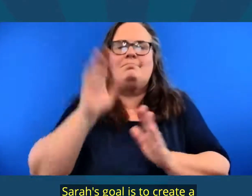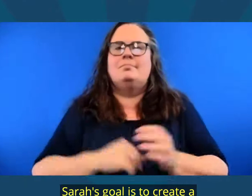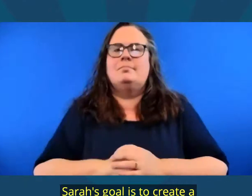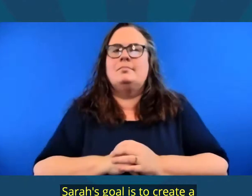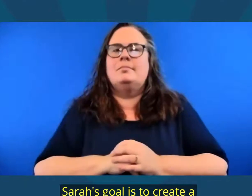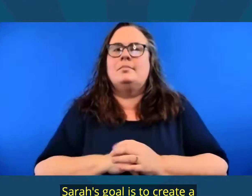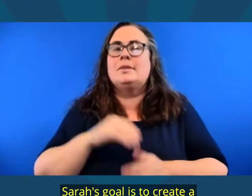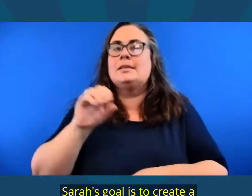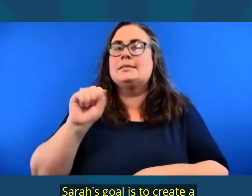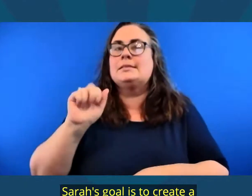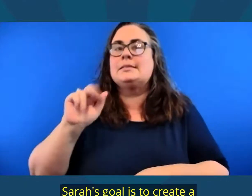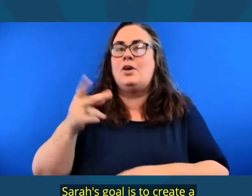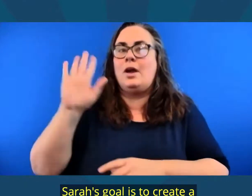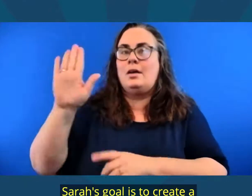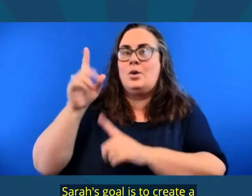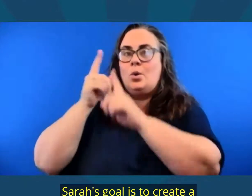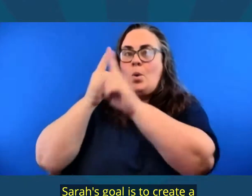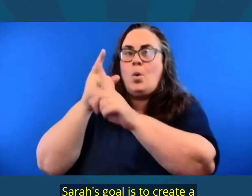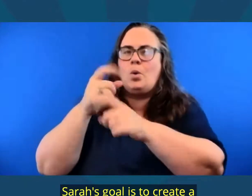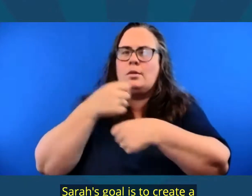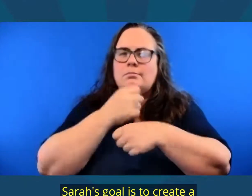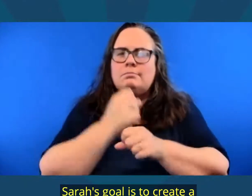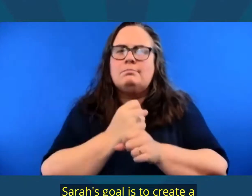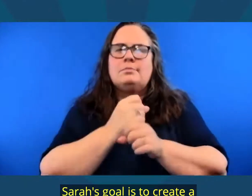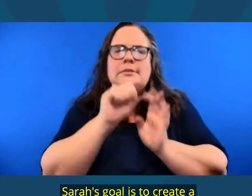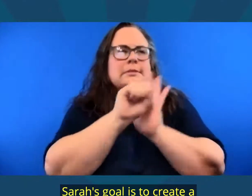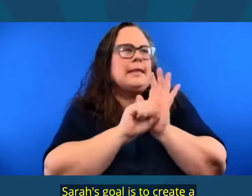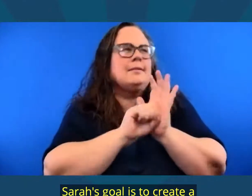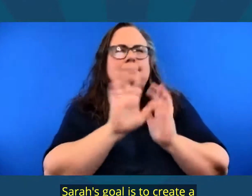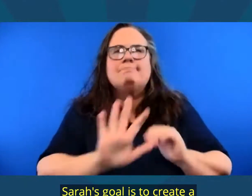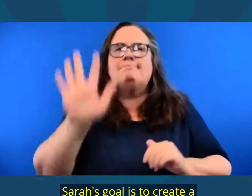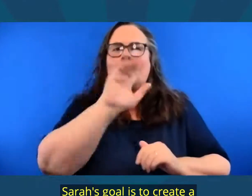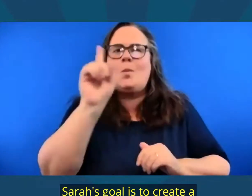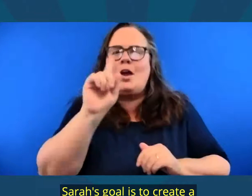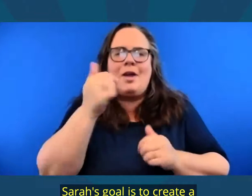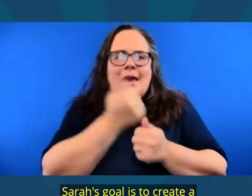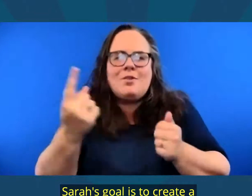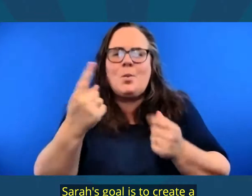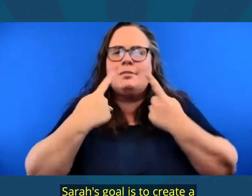Sarah's goal is to create a state where everyone succeeds.